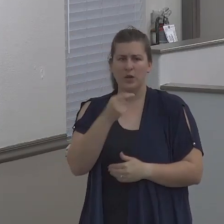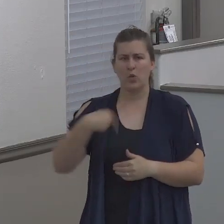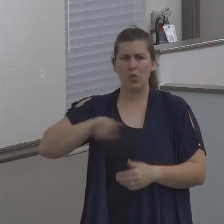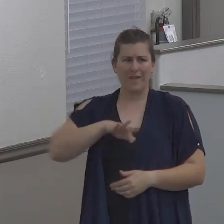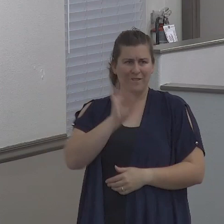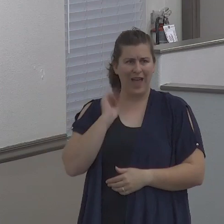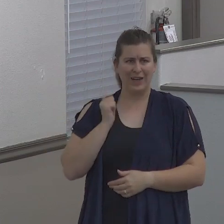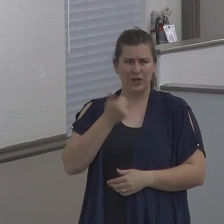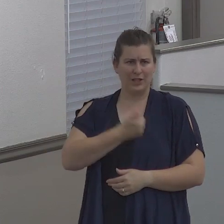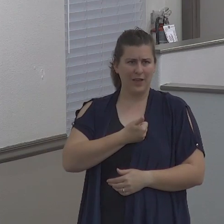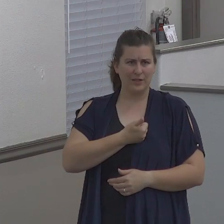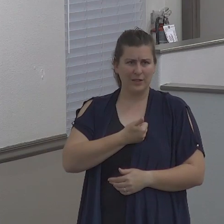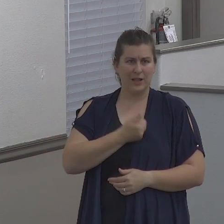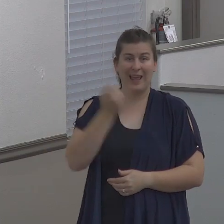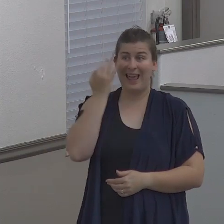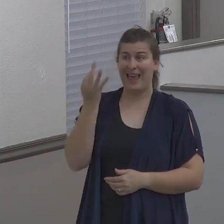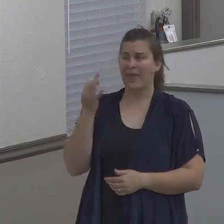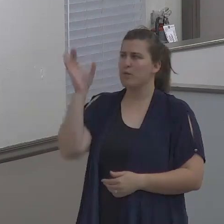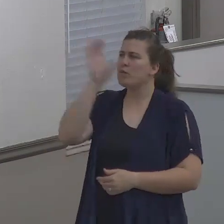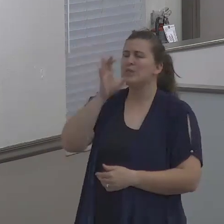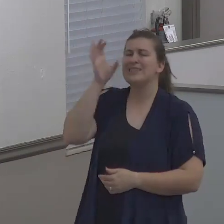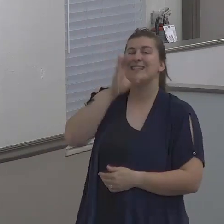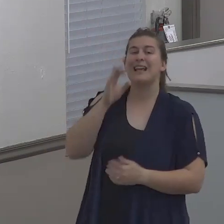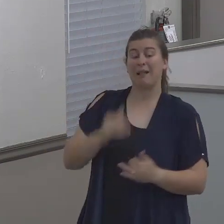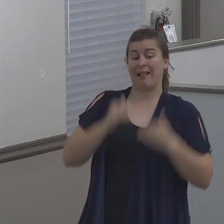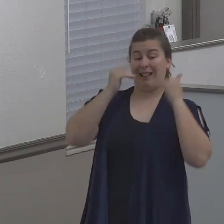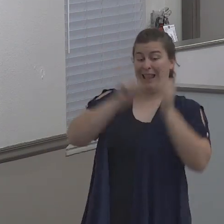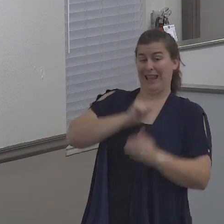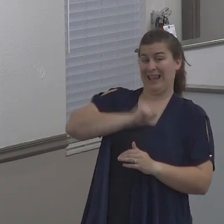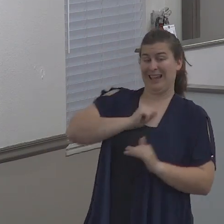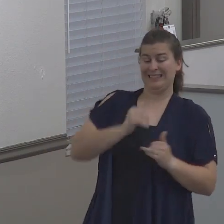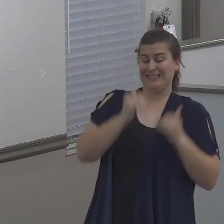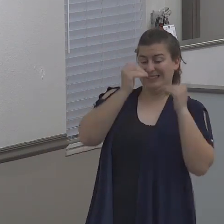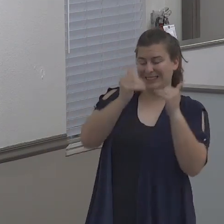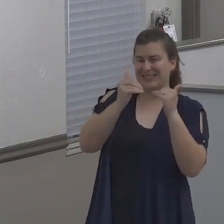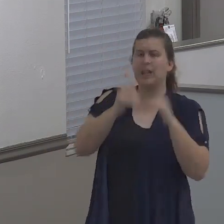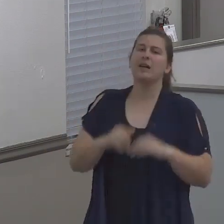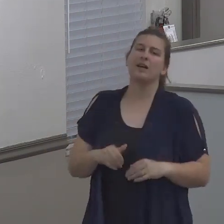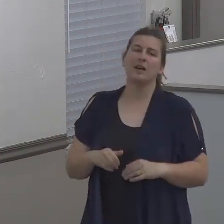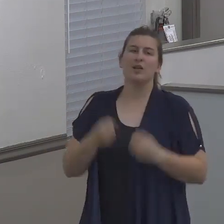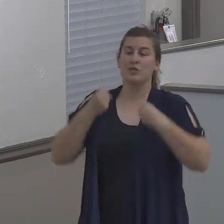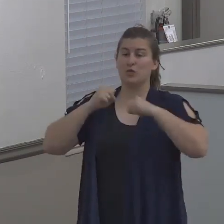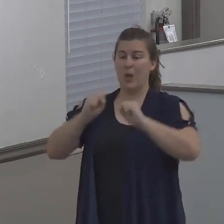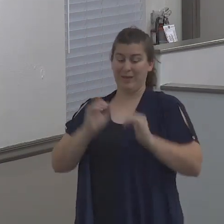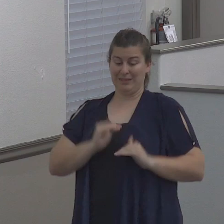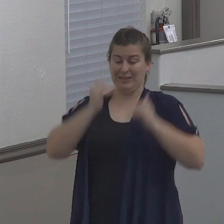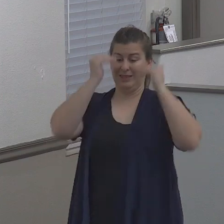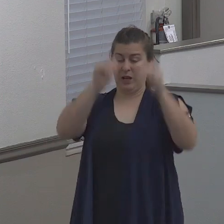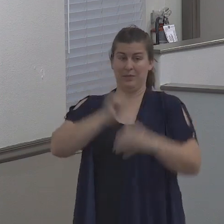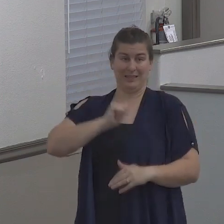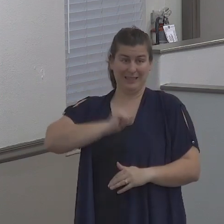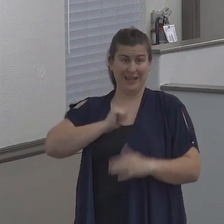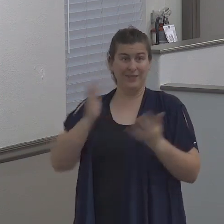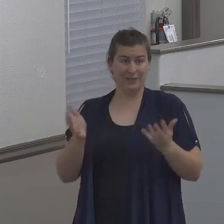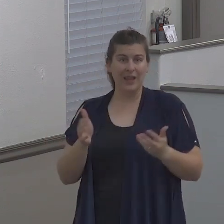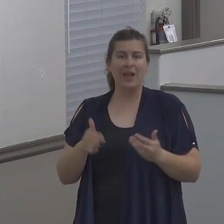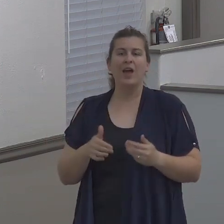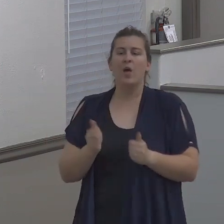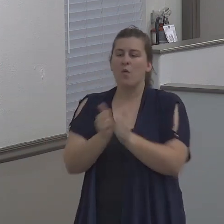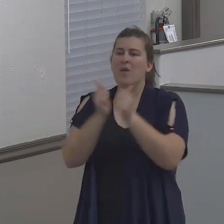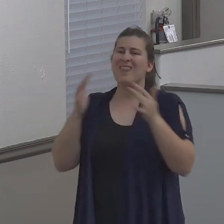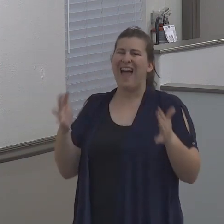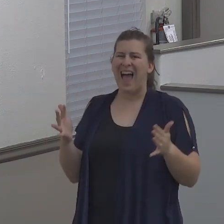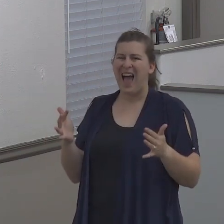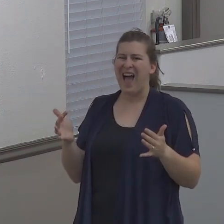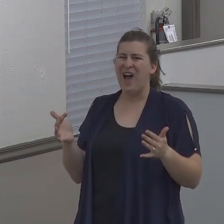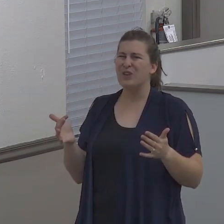whatever rut we might find ourselves in. If we seek to promote ourselves, however, if we seek to try